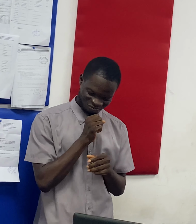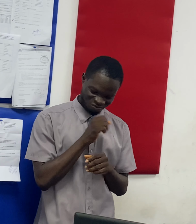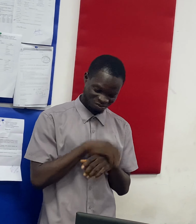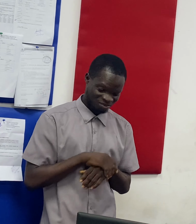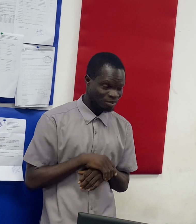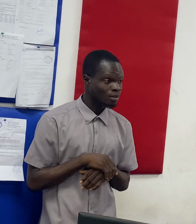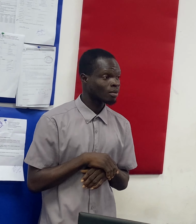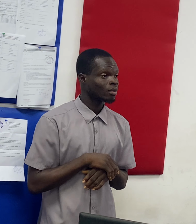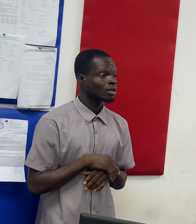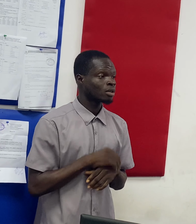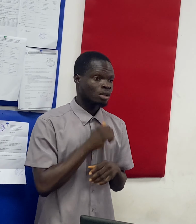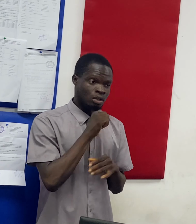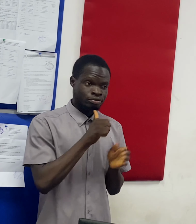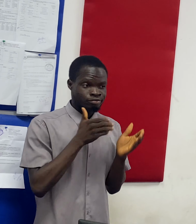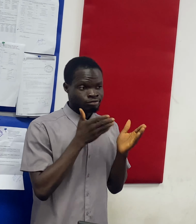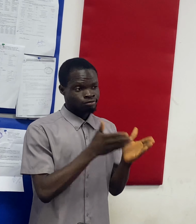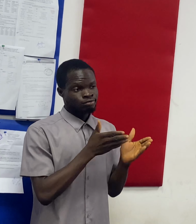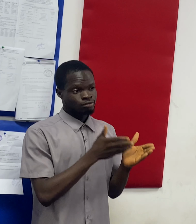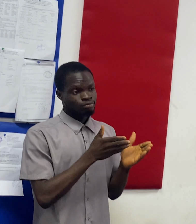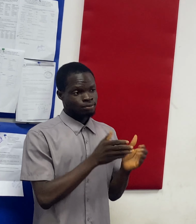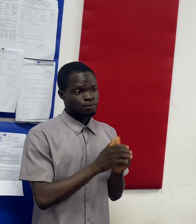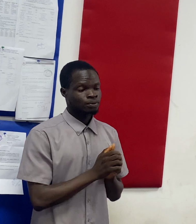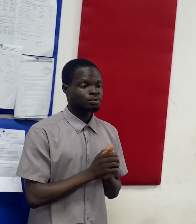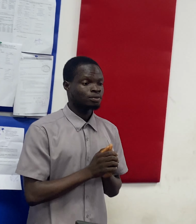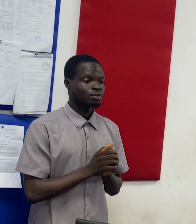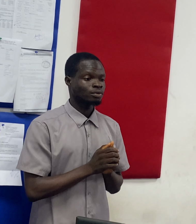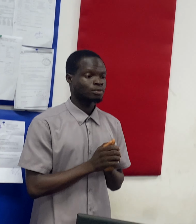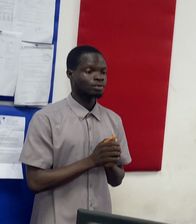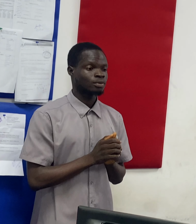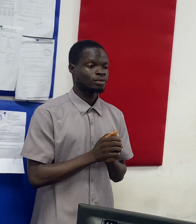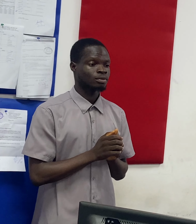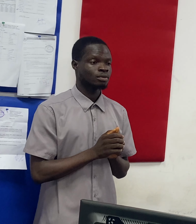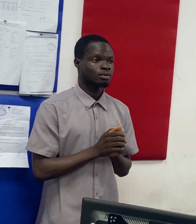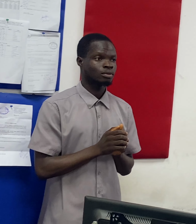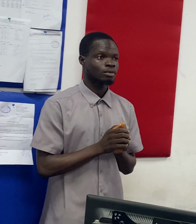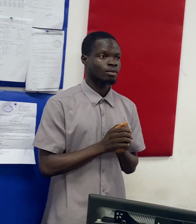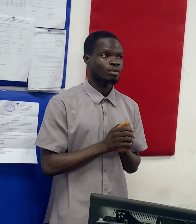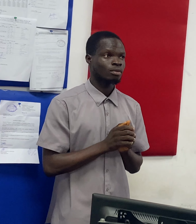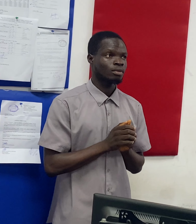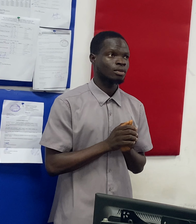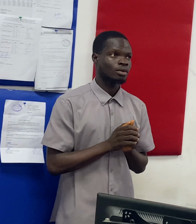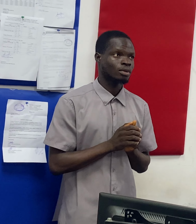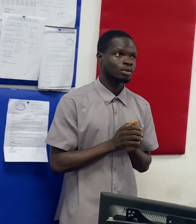I think we are not there yet. okay. To be very truthful, we are not there yet.